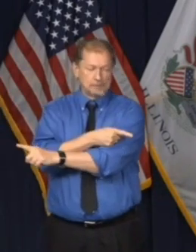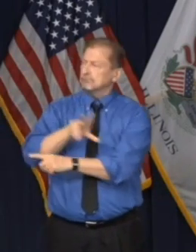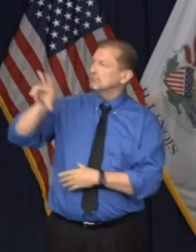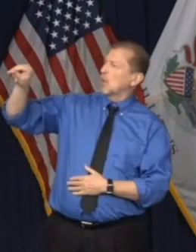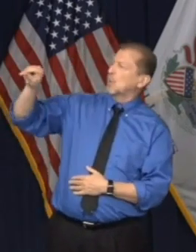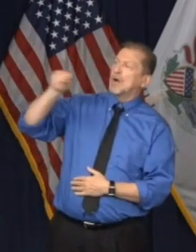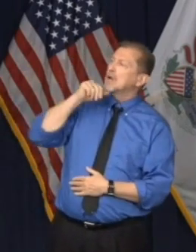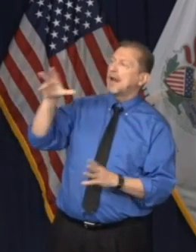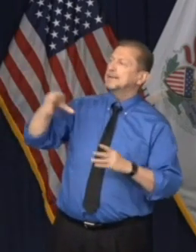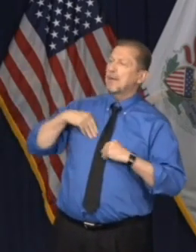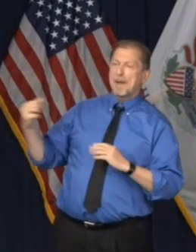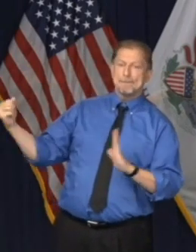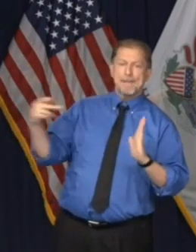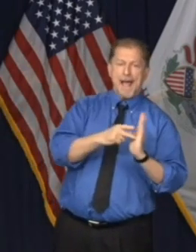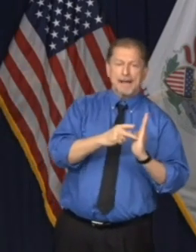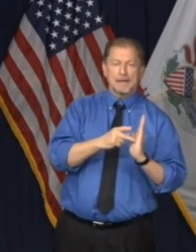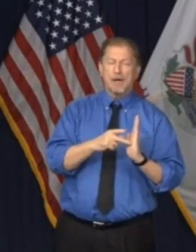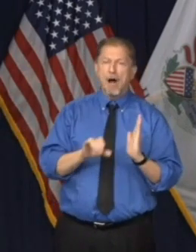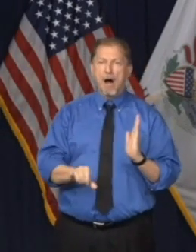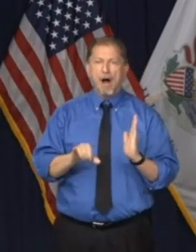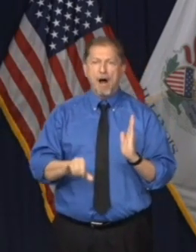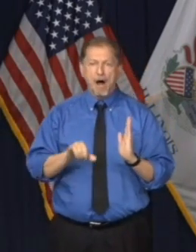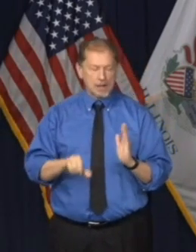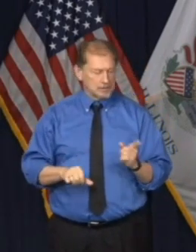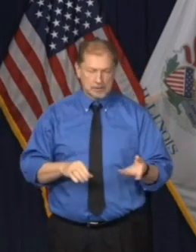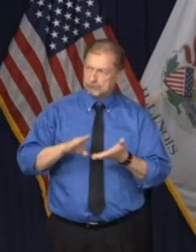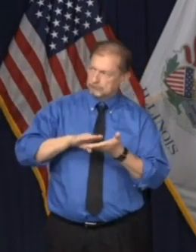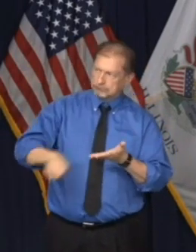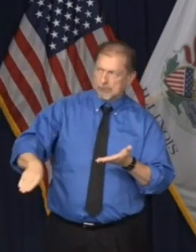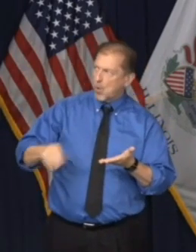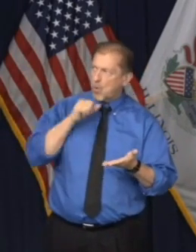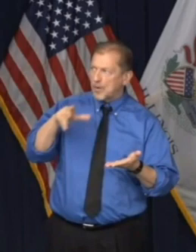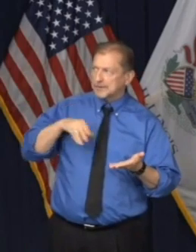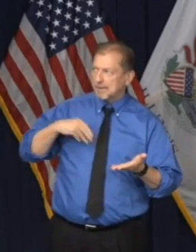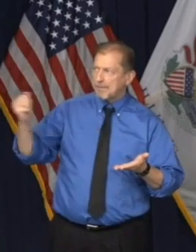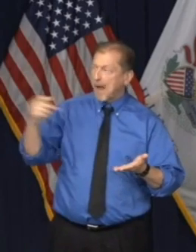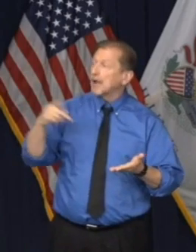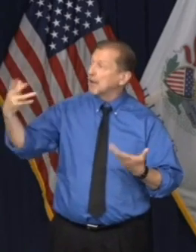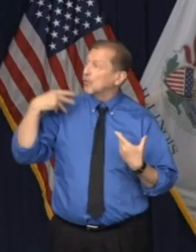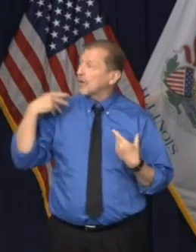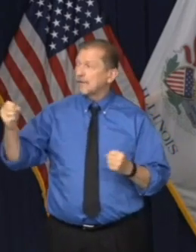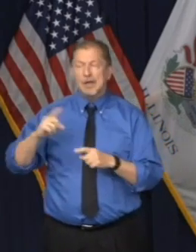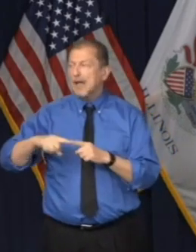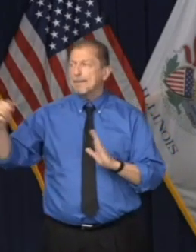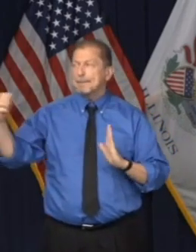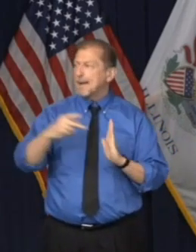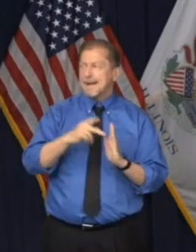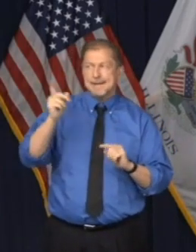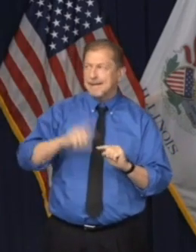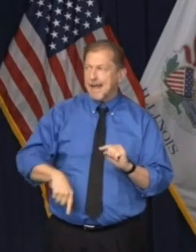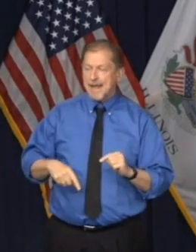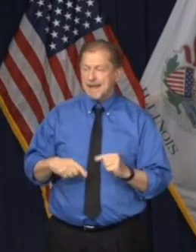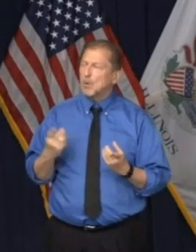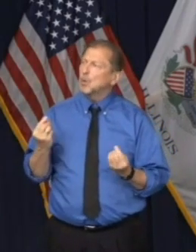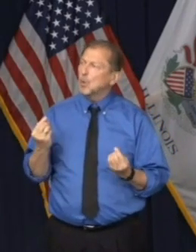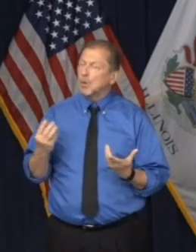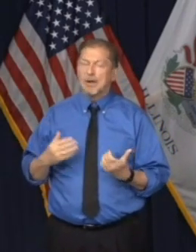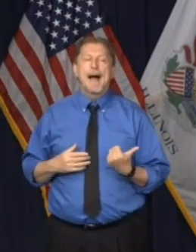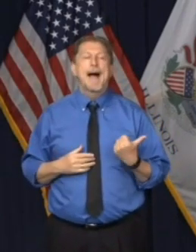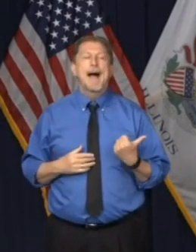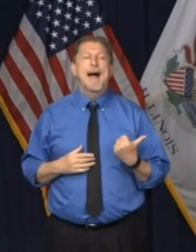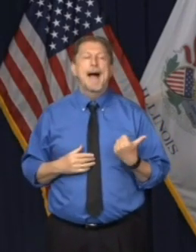station because the nursing homes are saying, no, thank you, we can't have you back even if you've recovered. Yeah, so we are working through